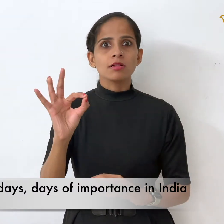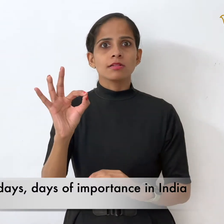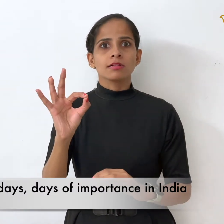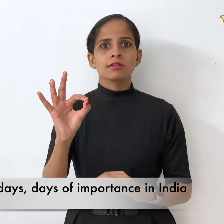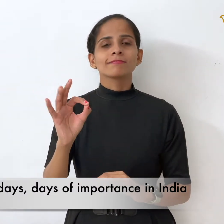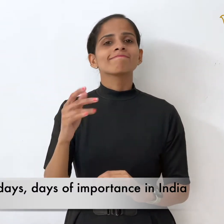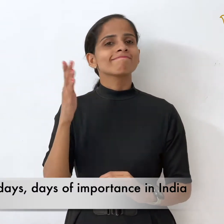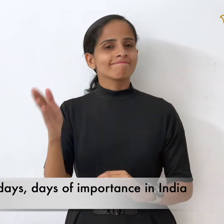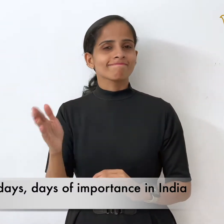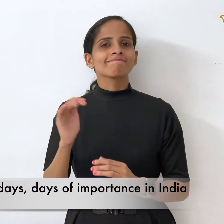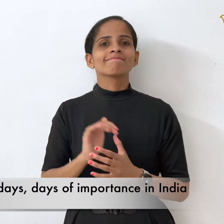India.